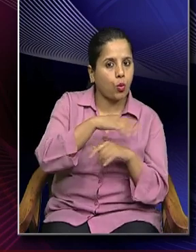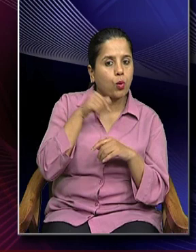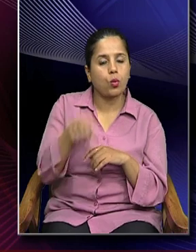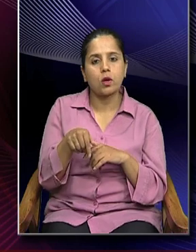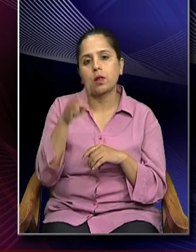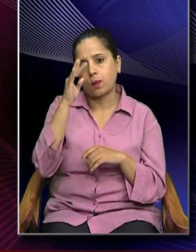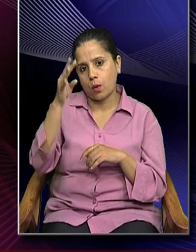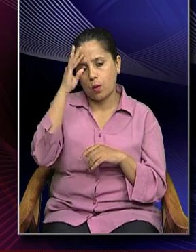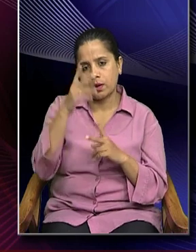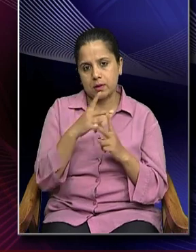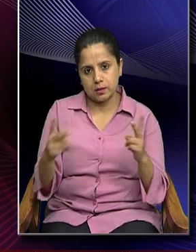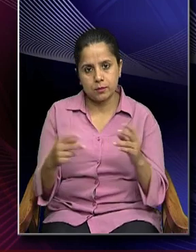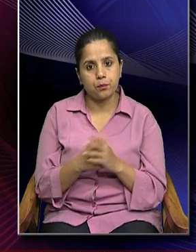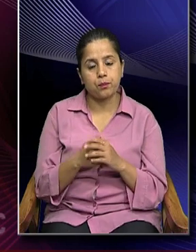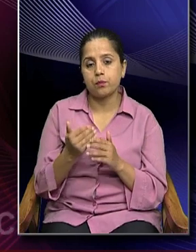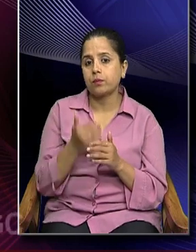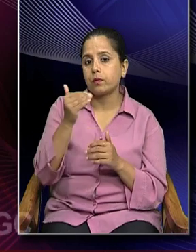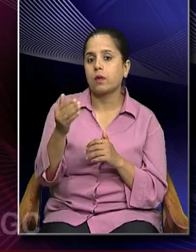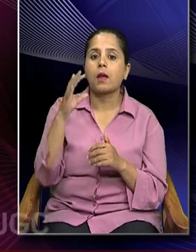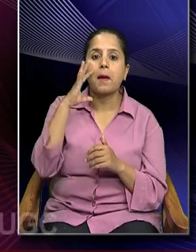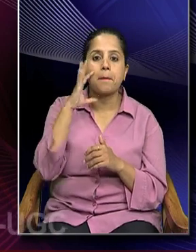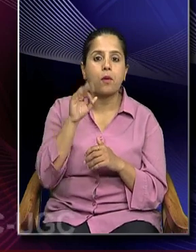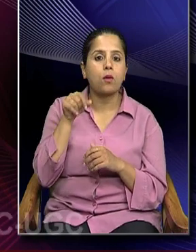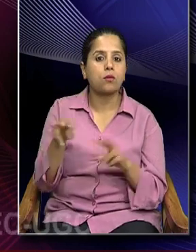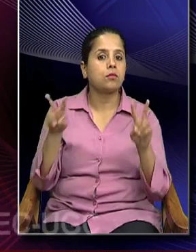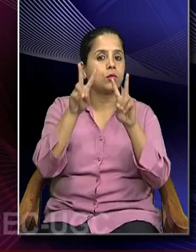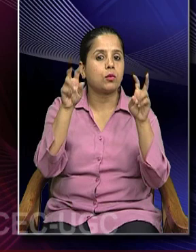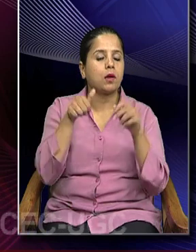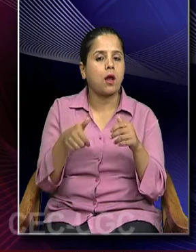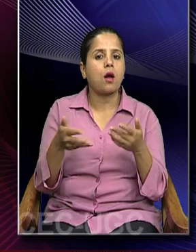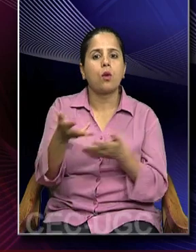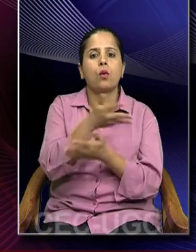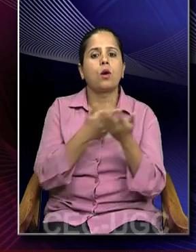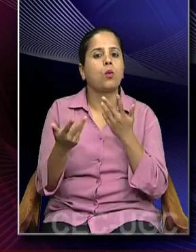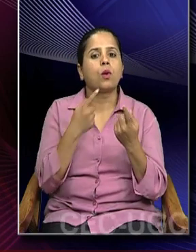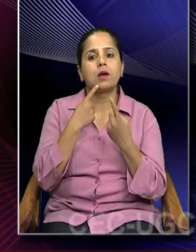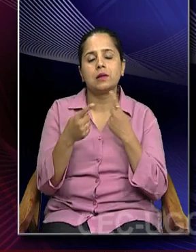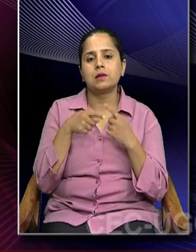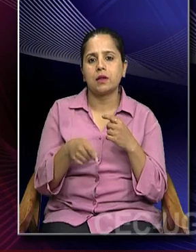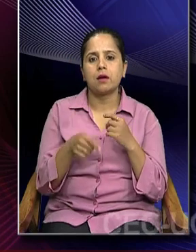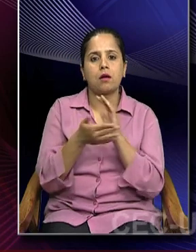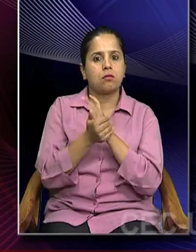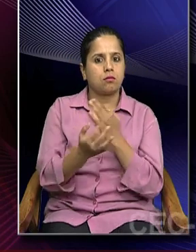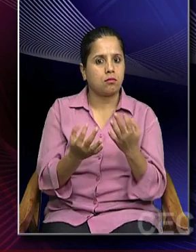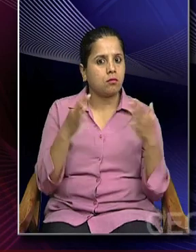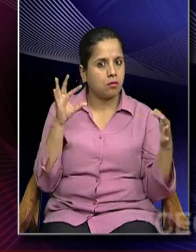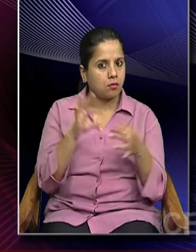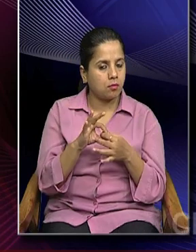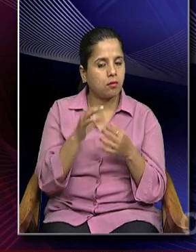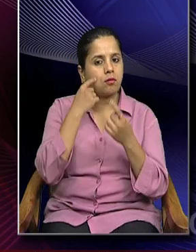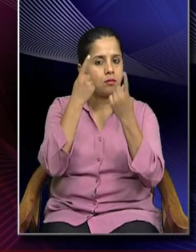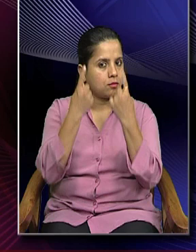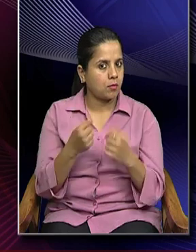theories. The next important aspect what we are going to discuss is a competency-based